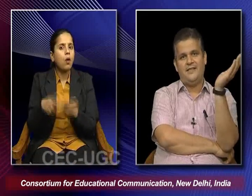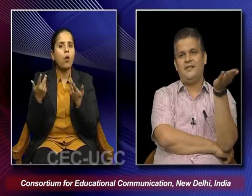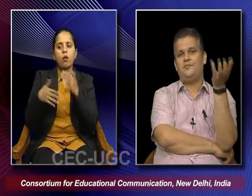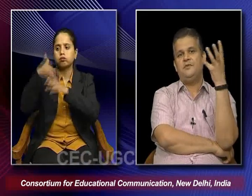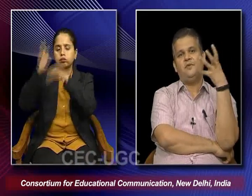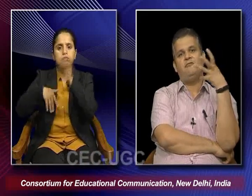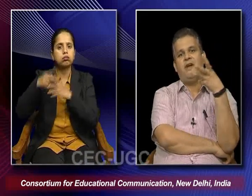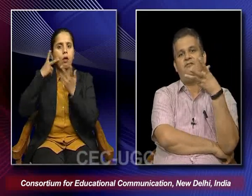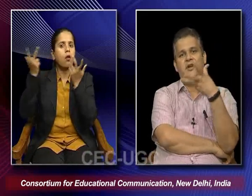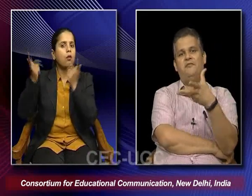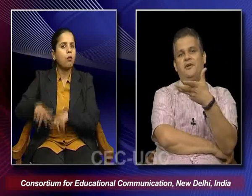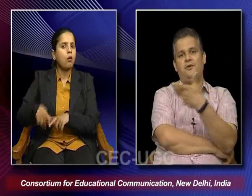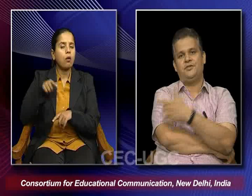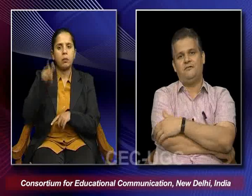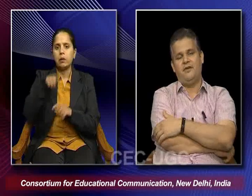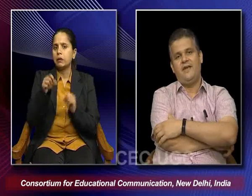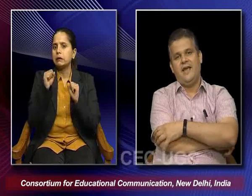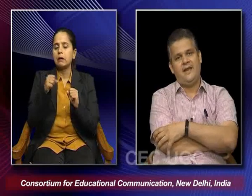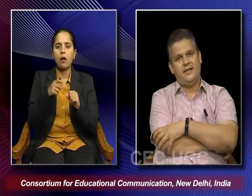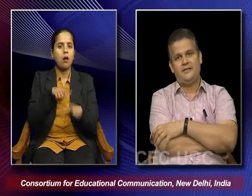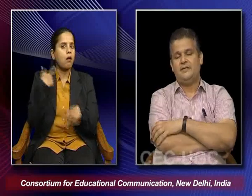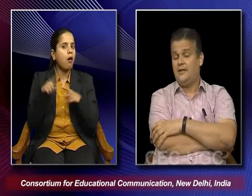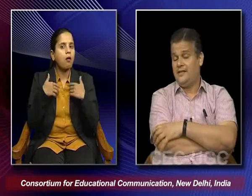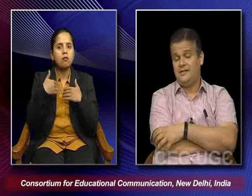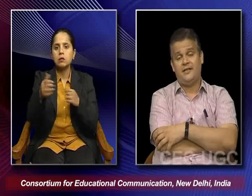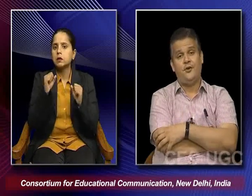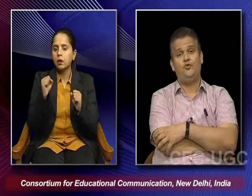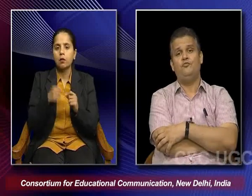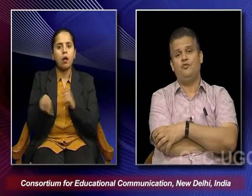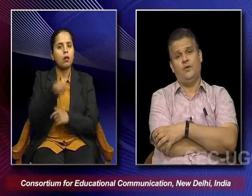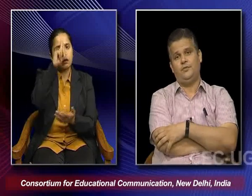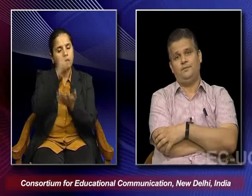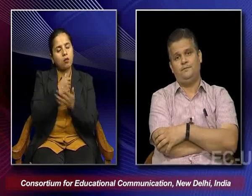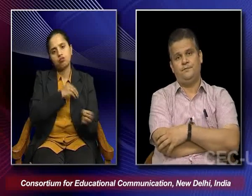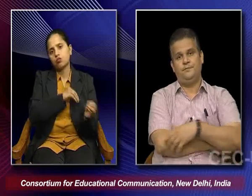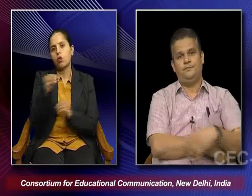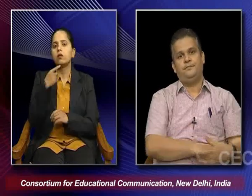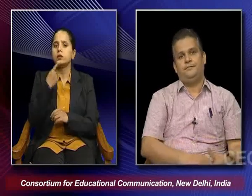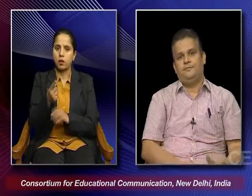and thus people find very difficult to survive and hence decide to move out.